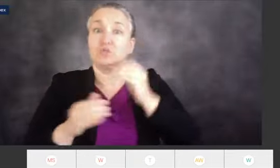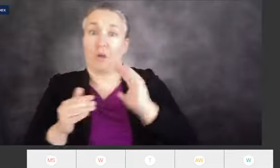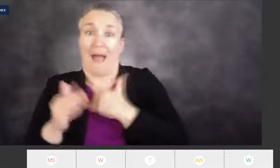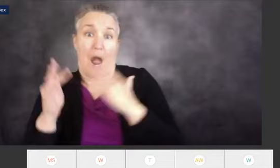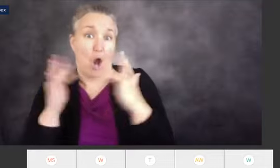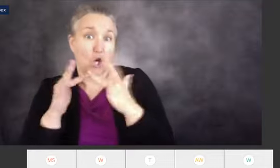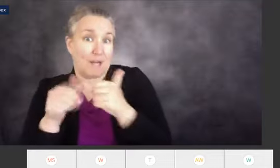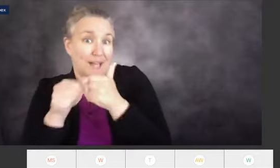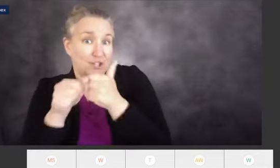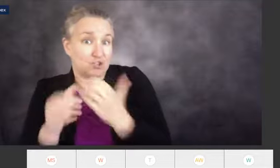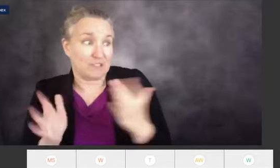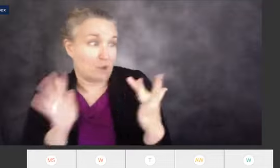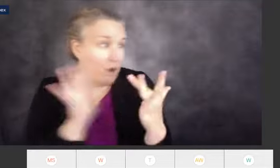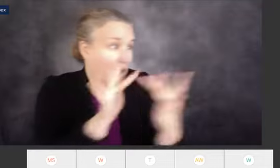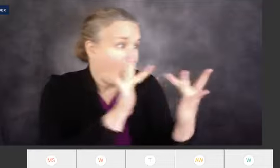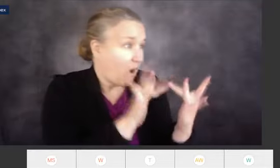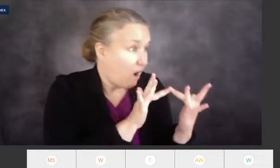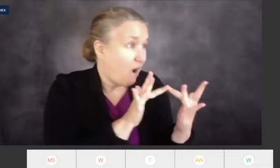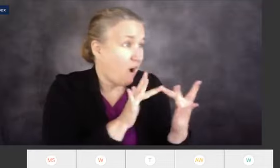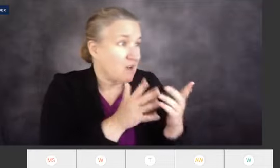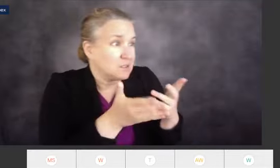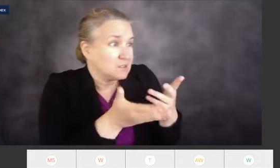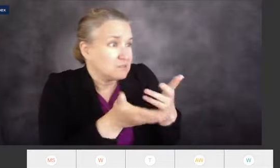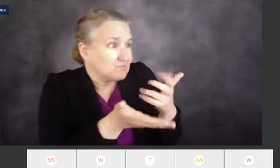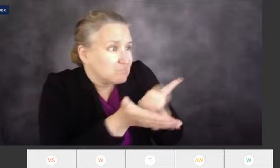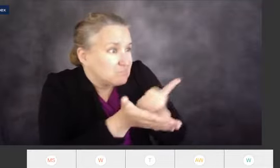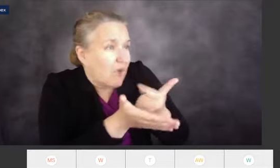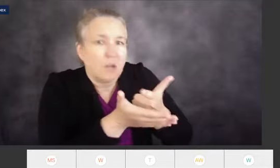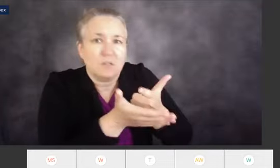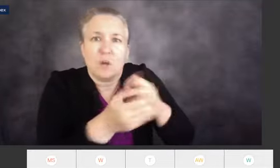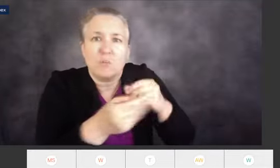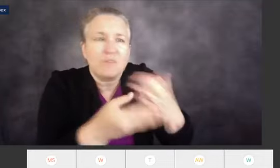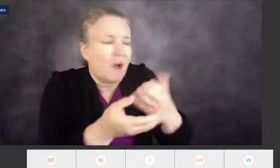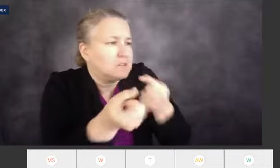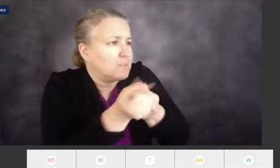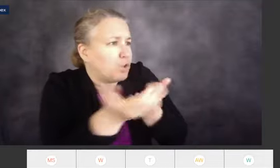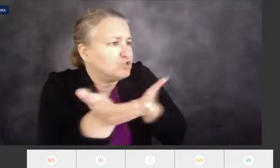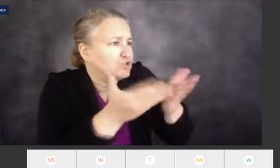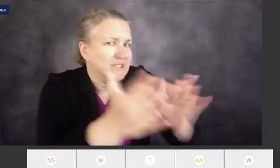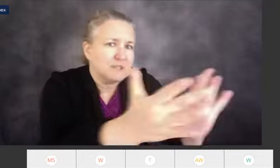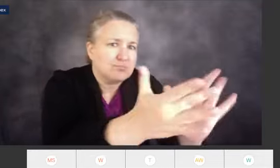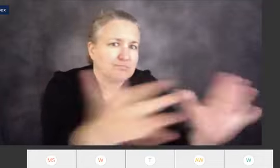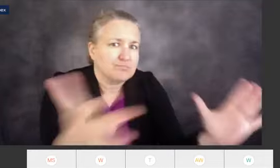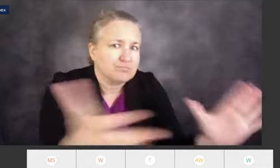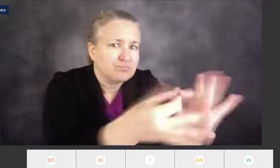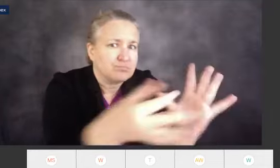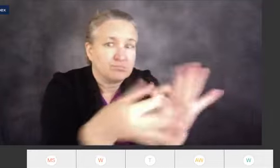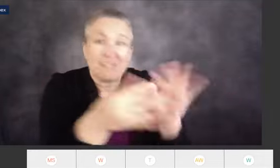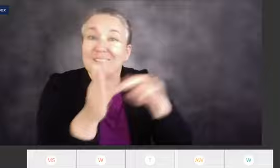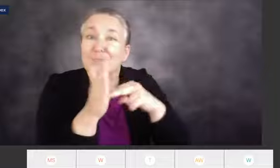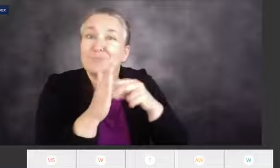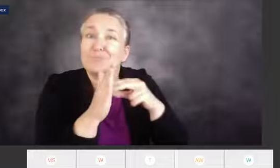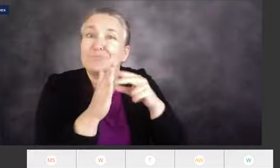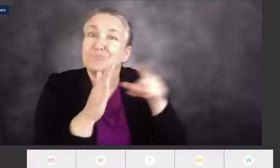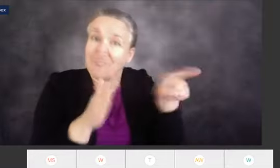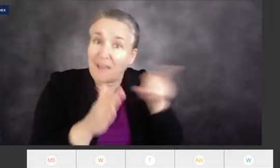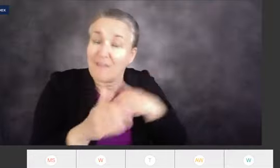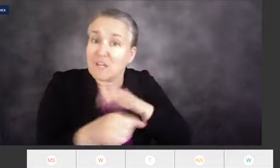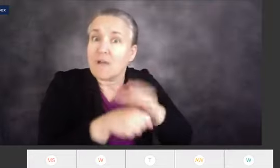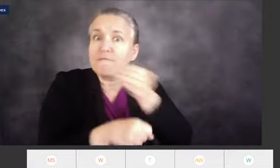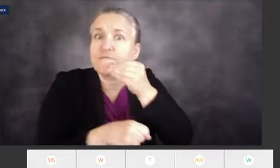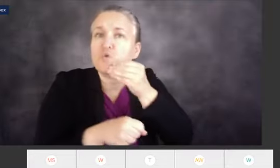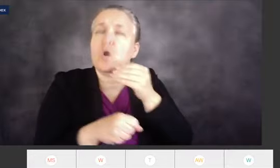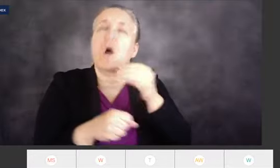contact tracers, they were able to be connected to some support services to make sure that they had enough food to keep their